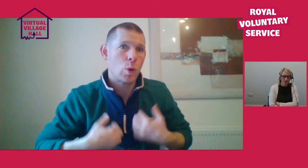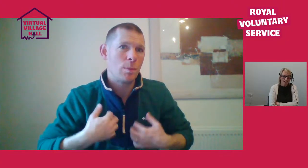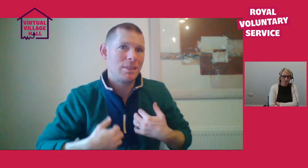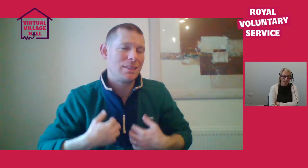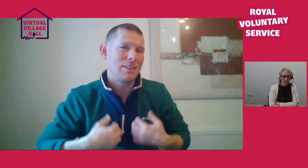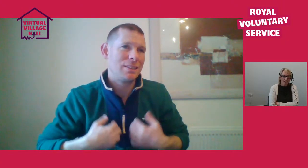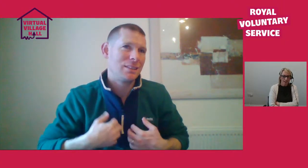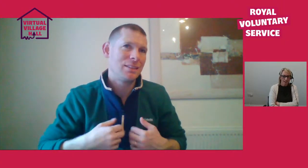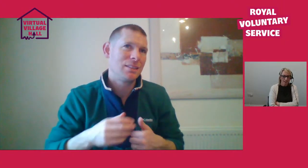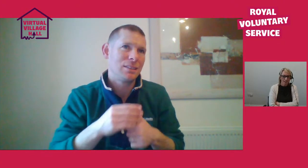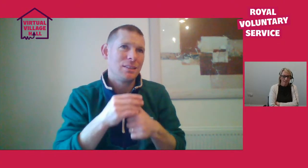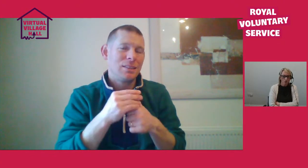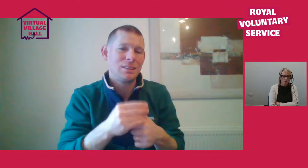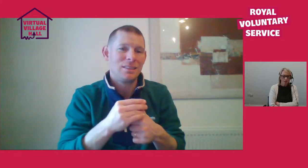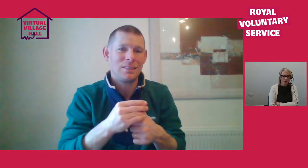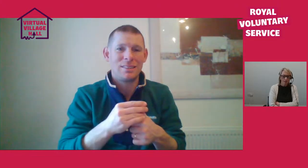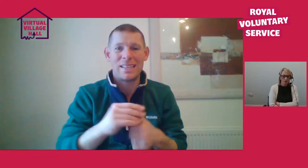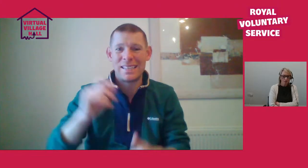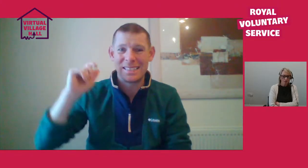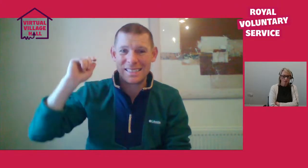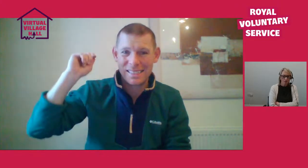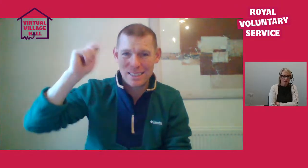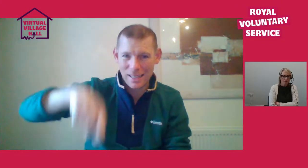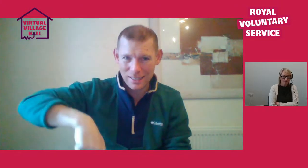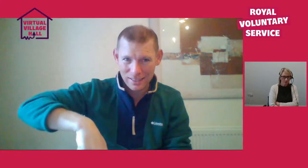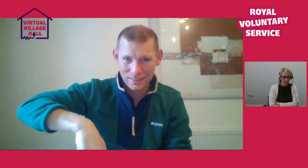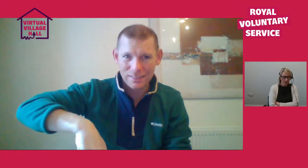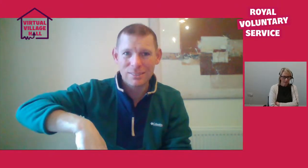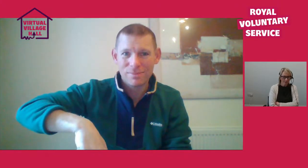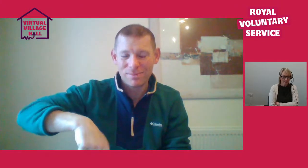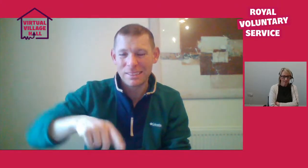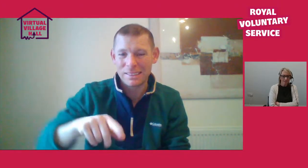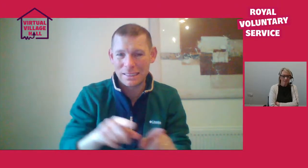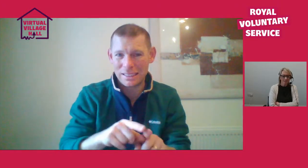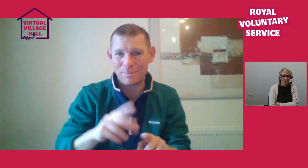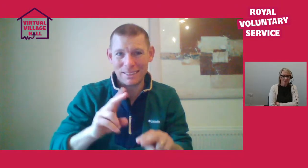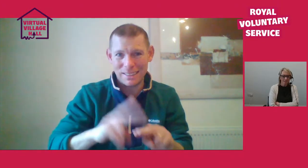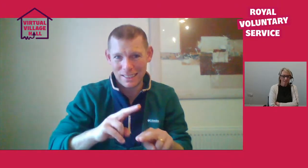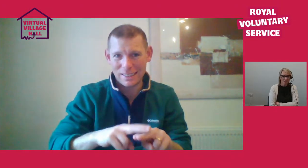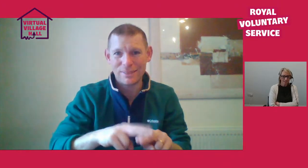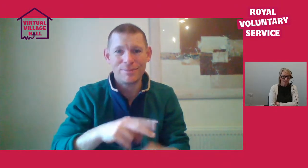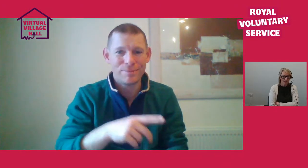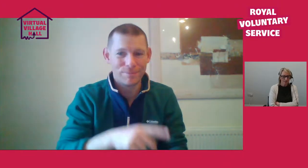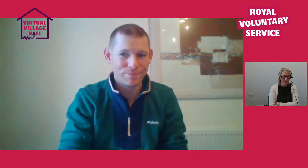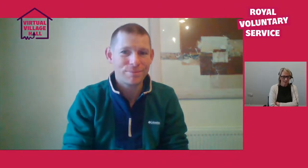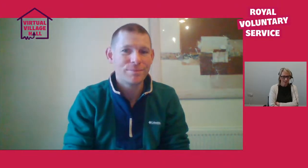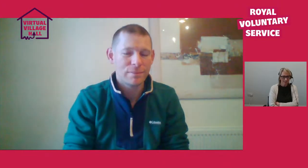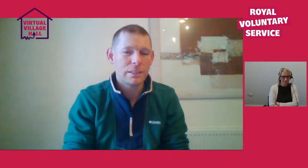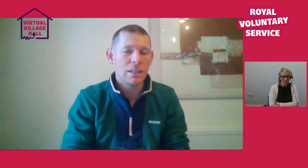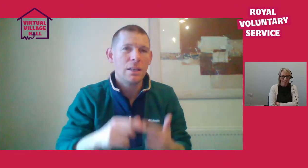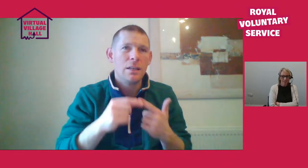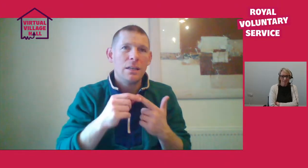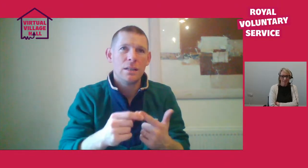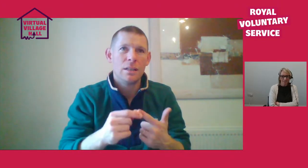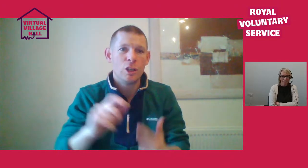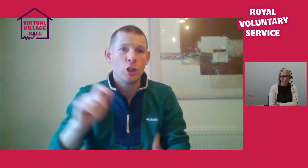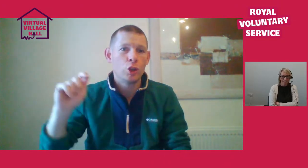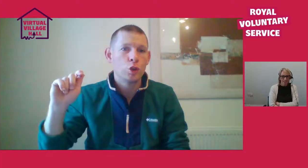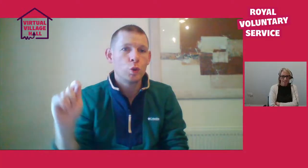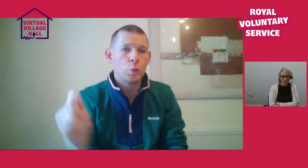Patrick, and his hobbies are tennis, same as his dad,